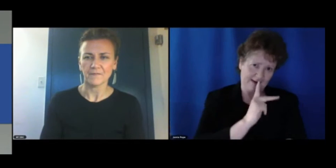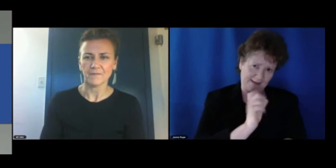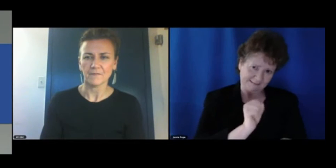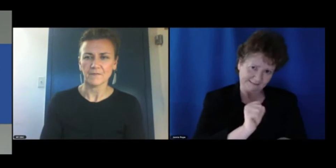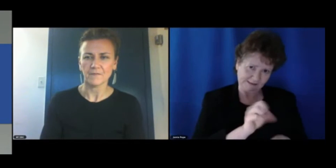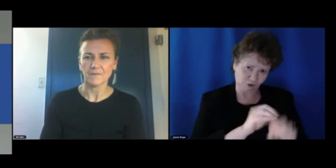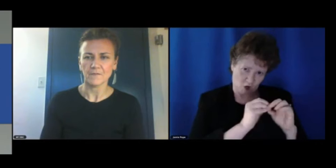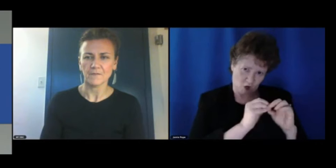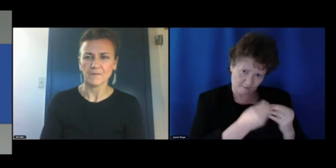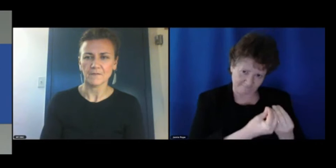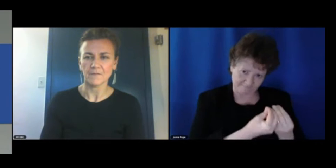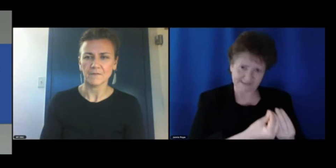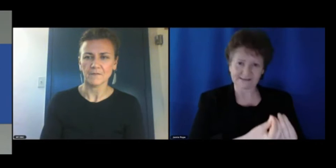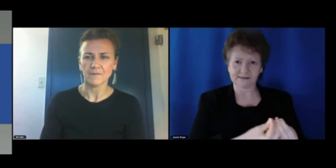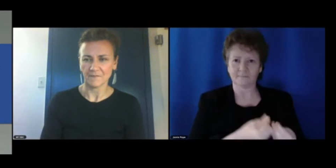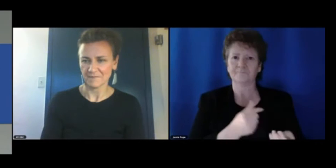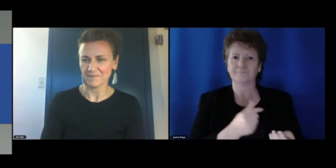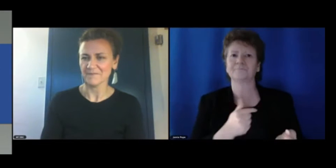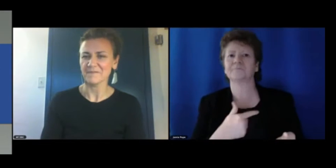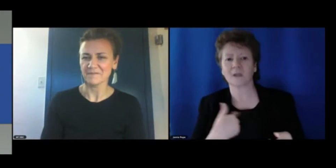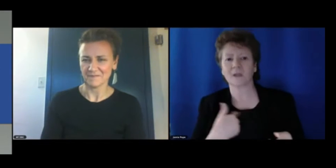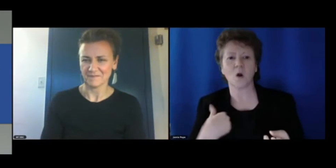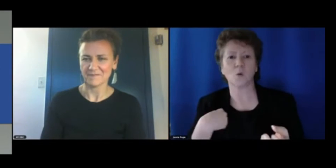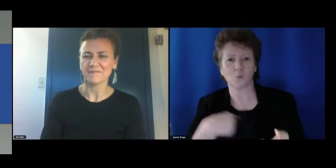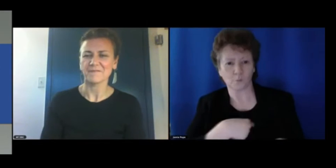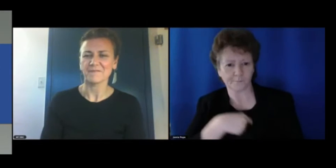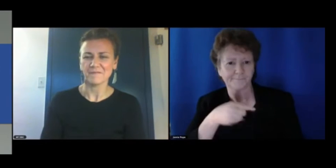And Susan works in the